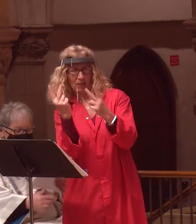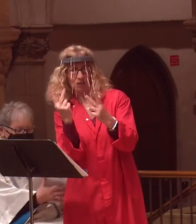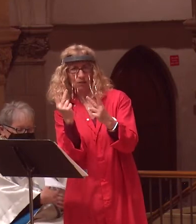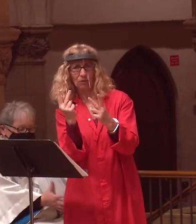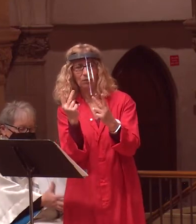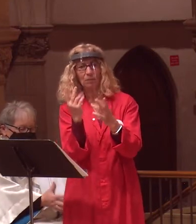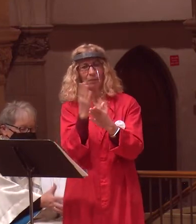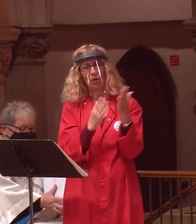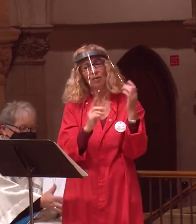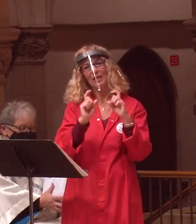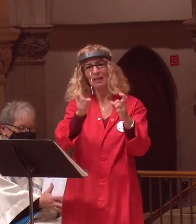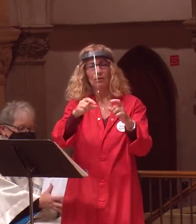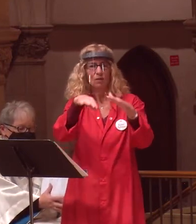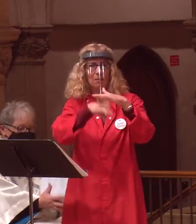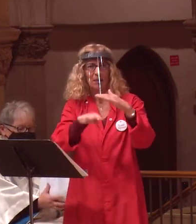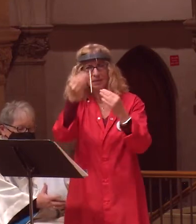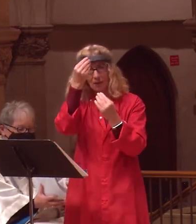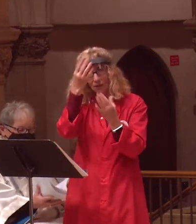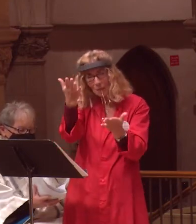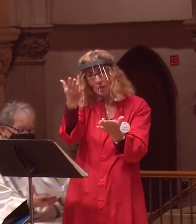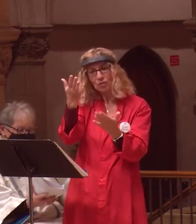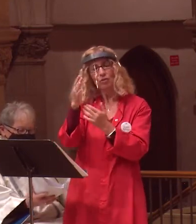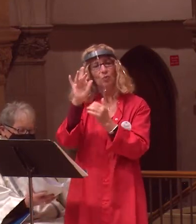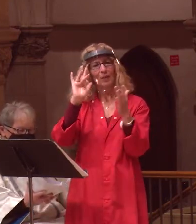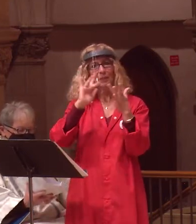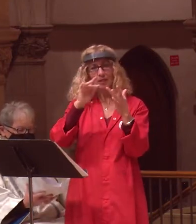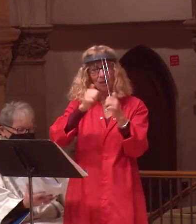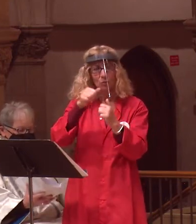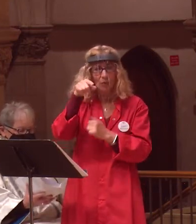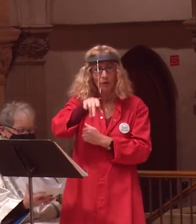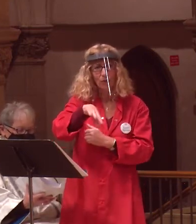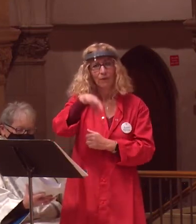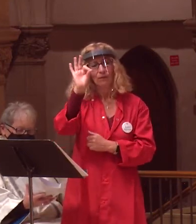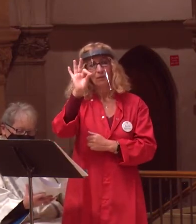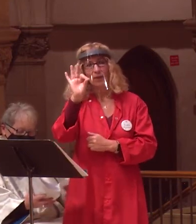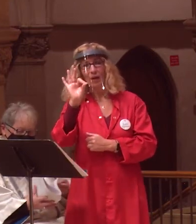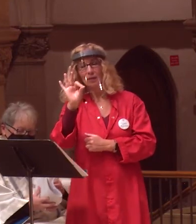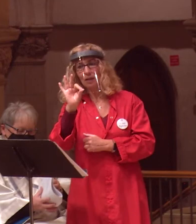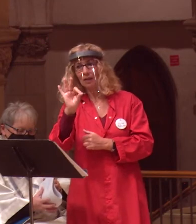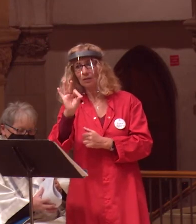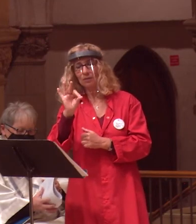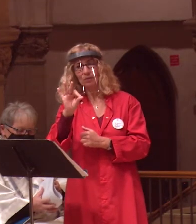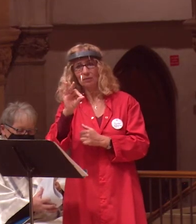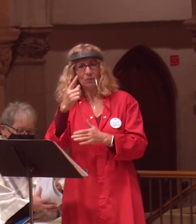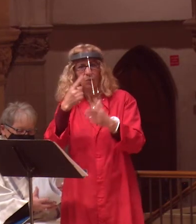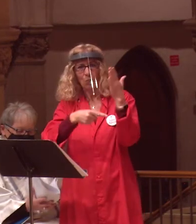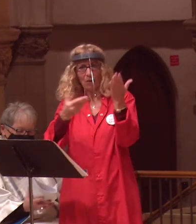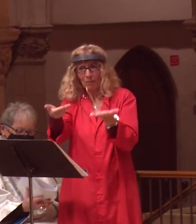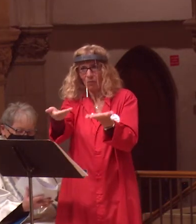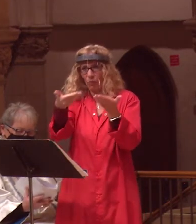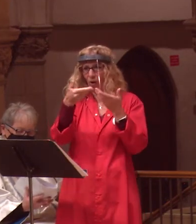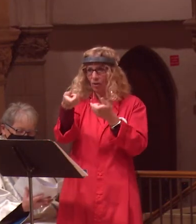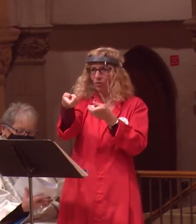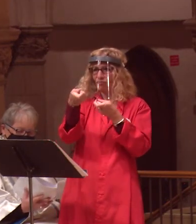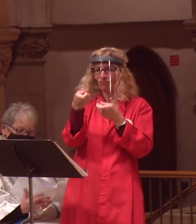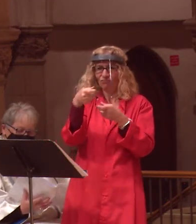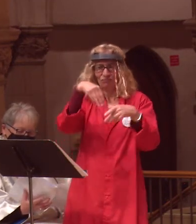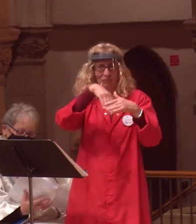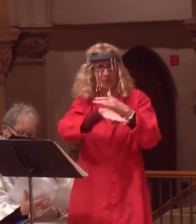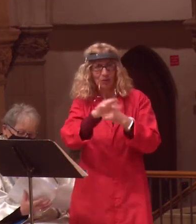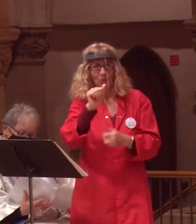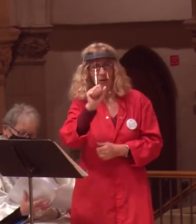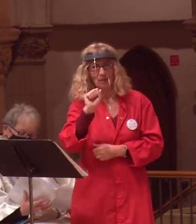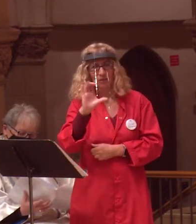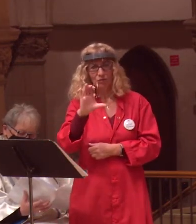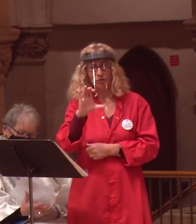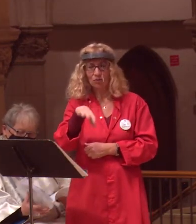some basic information, we can be in touch with you, find out what drew you into the orbit of All Saints Church, and figure out how